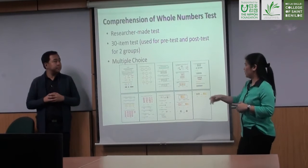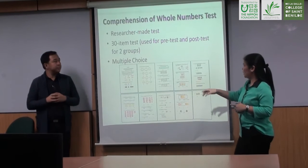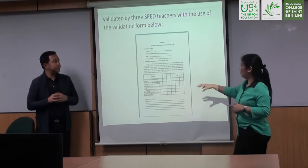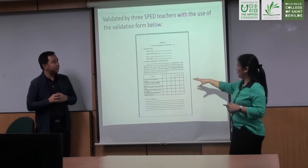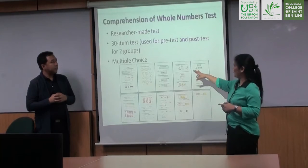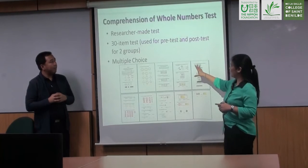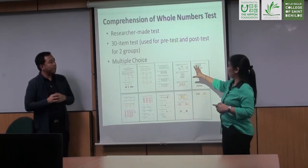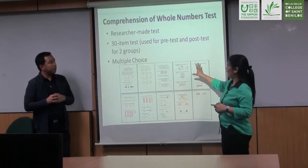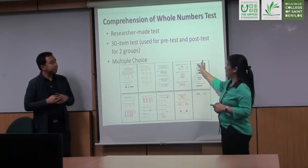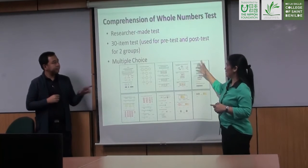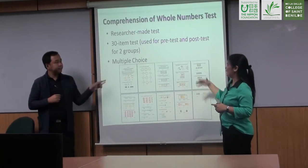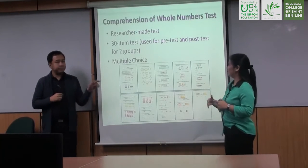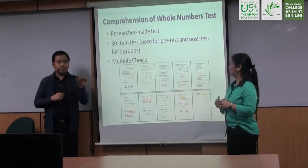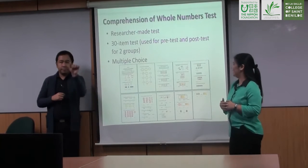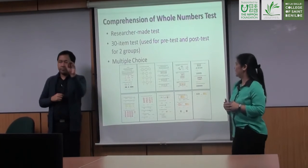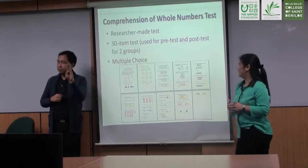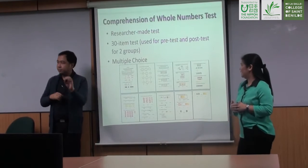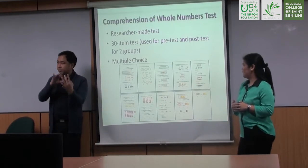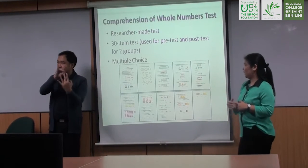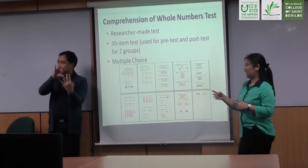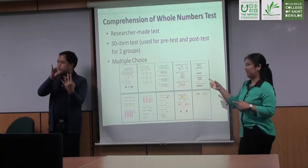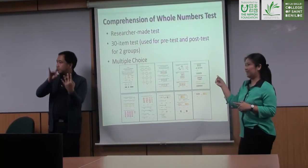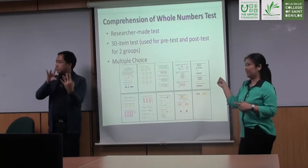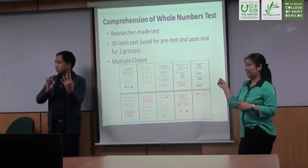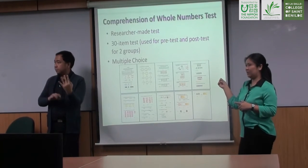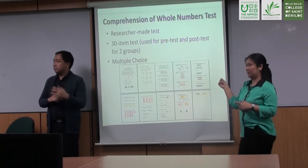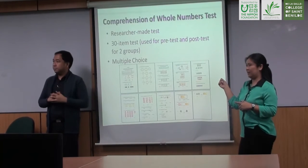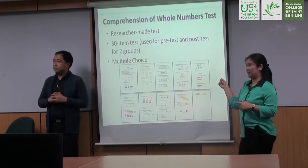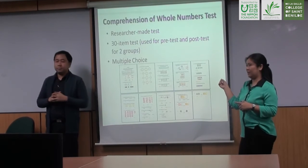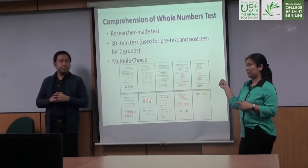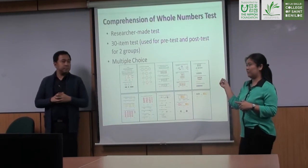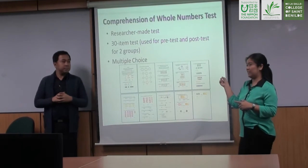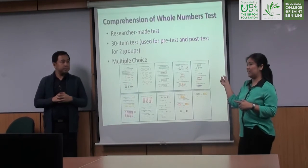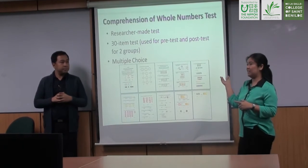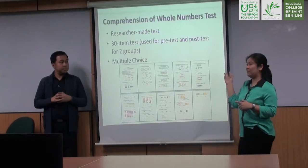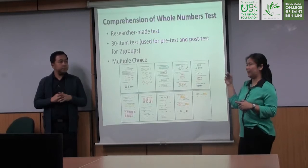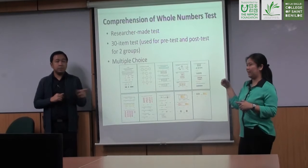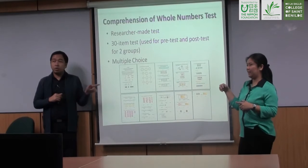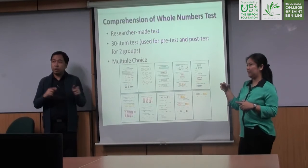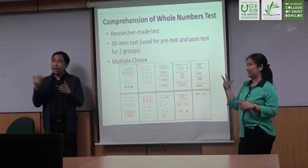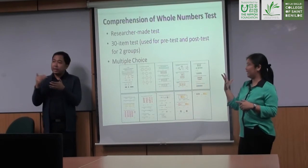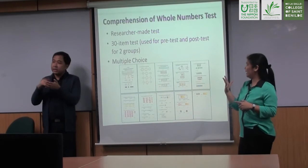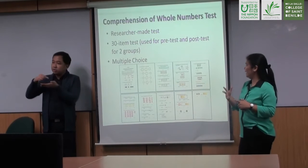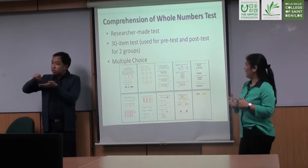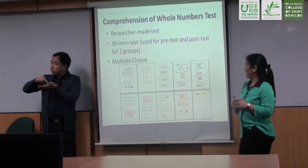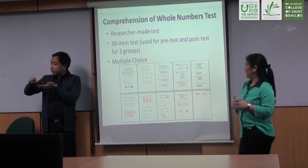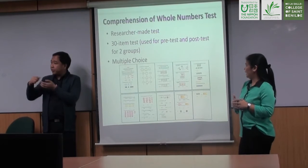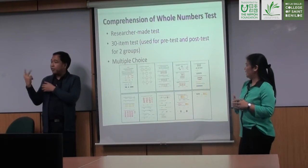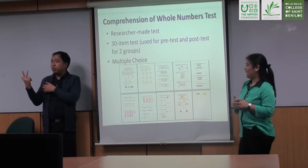So, it's a multiple choice. So, again, it was validated by